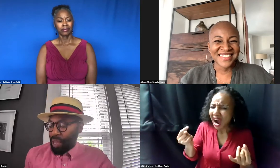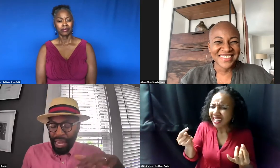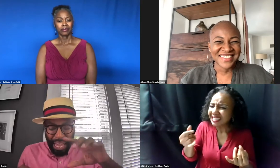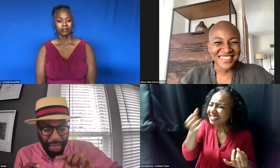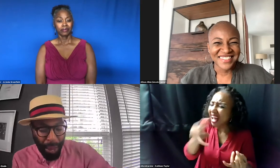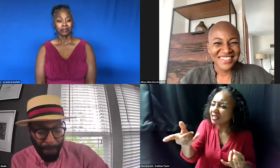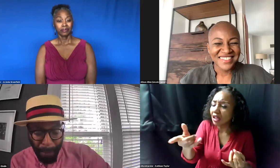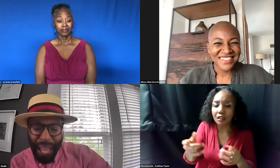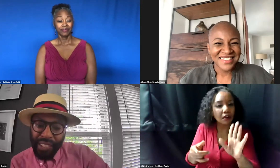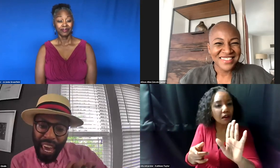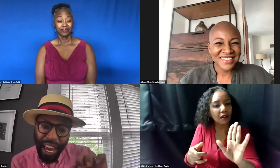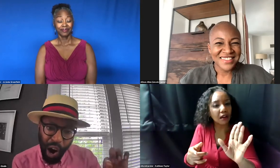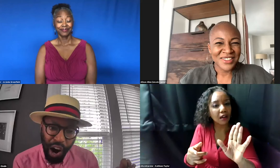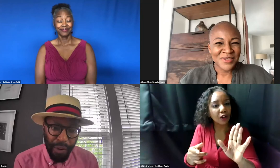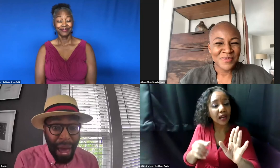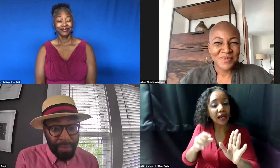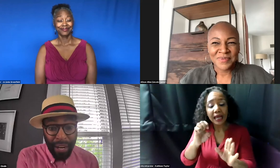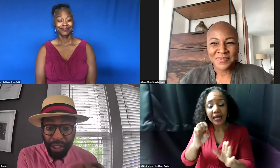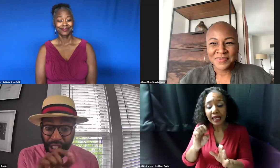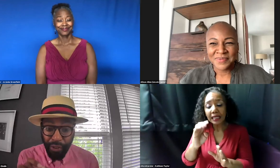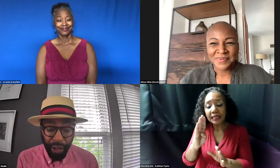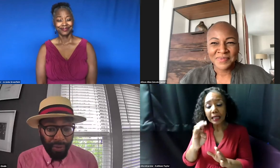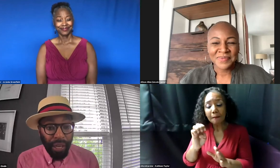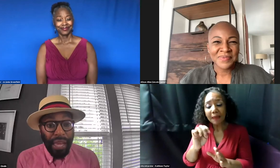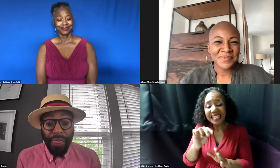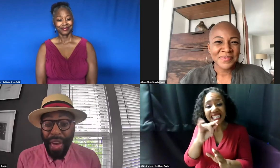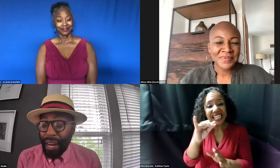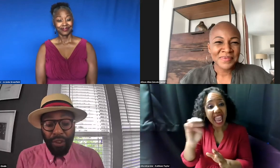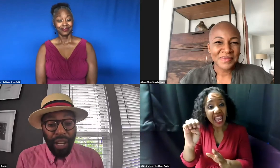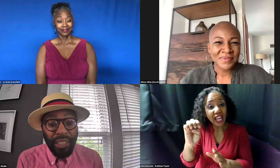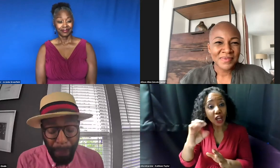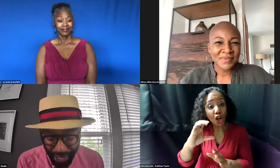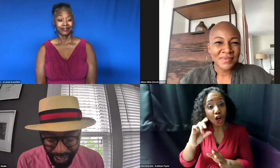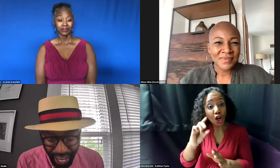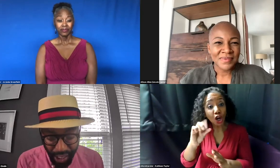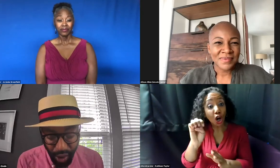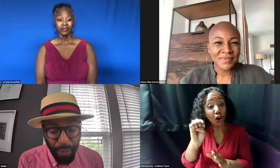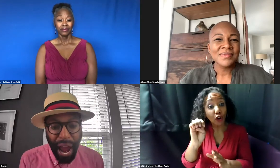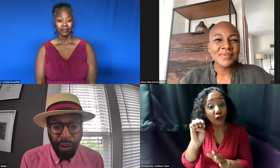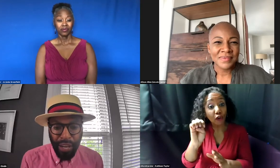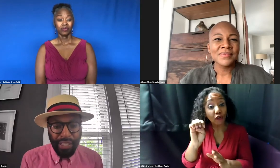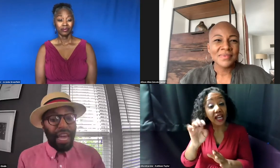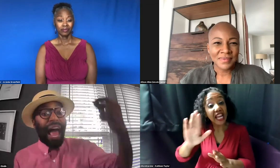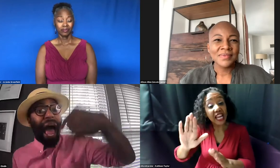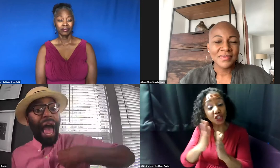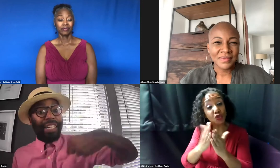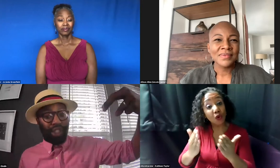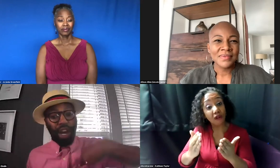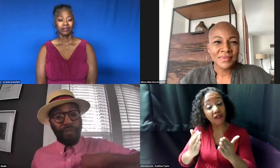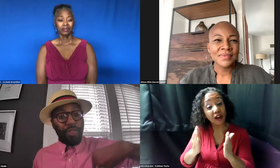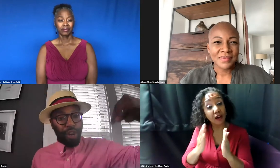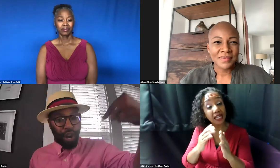essentially, the Benzier curve, a mathematical discovery, that if you listen to Benzier's autobiography, he said,